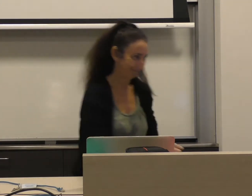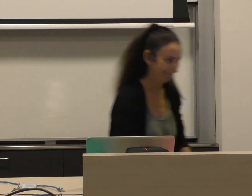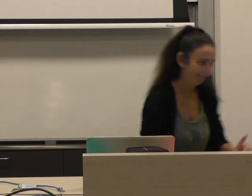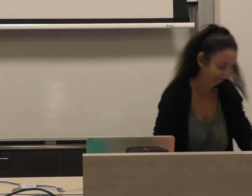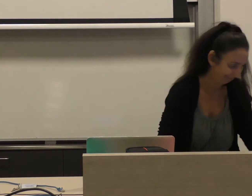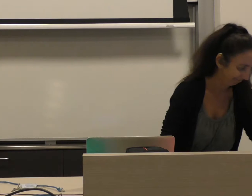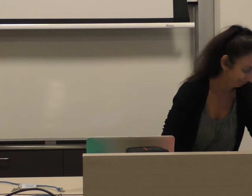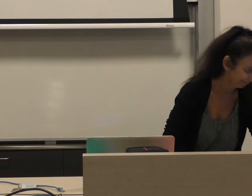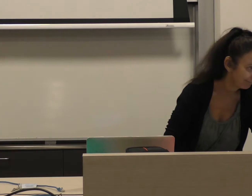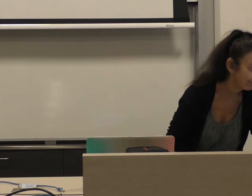reset.